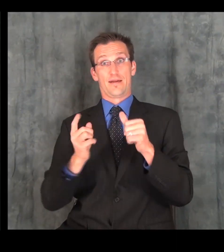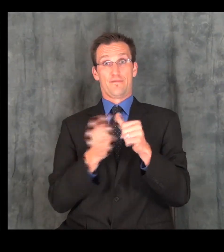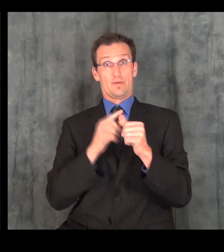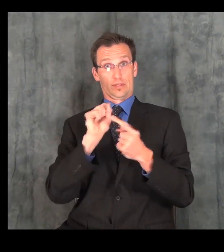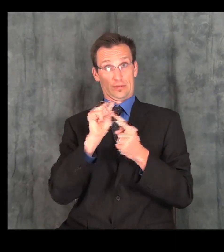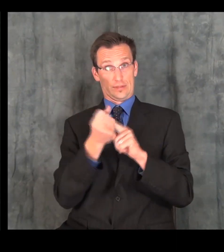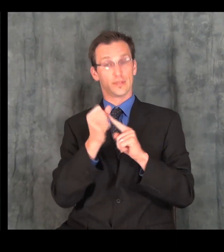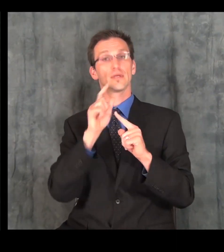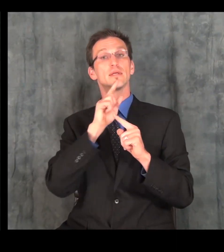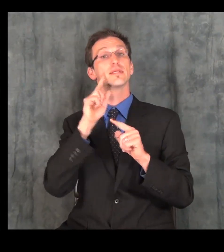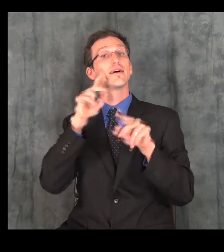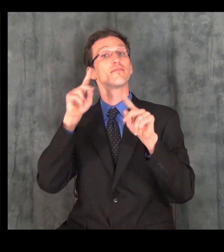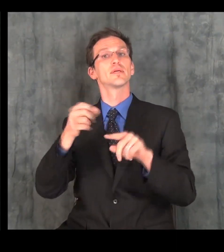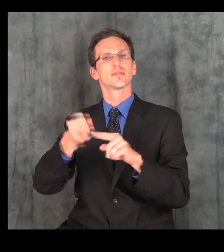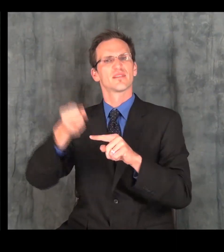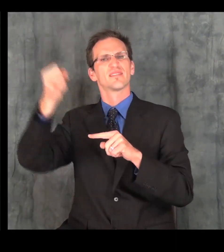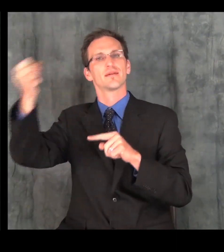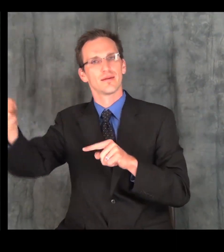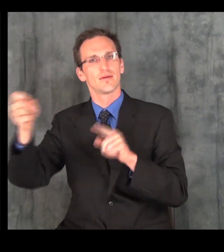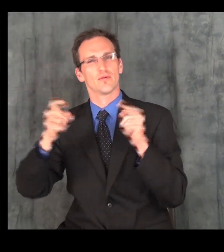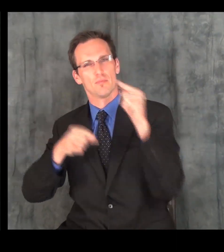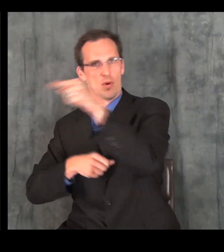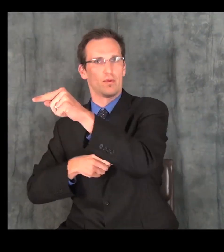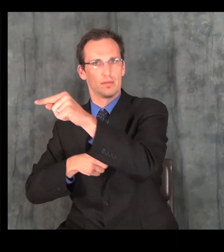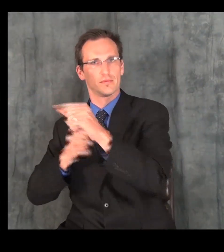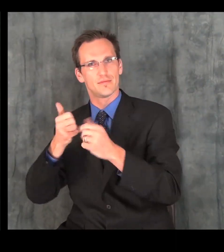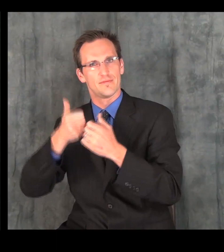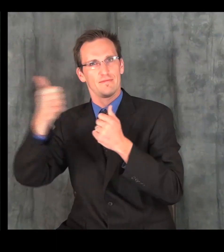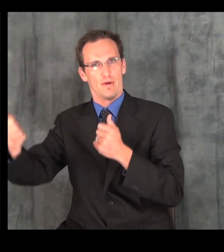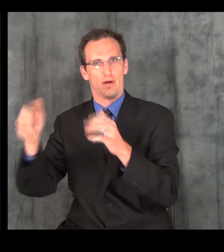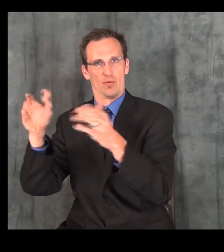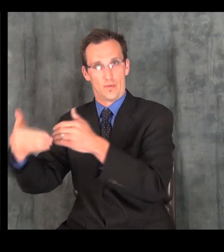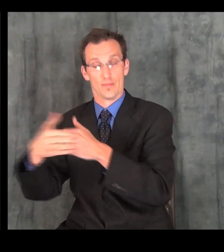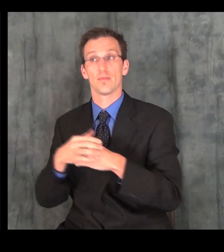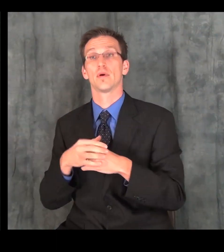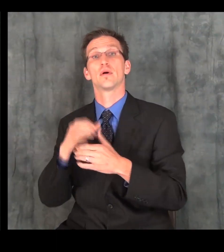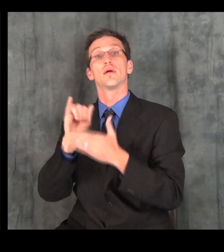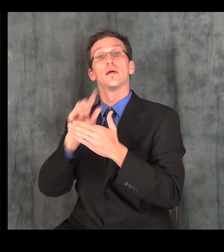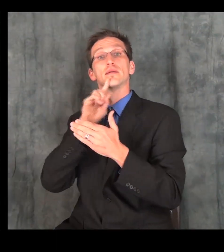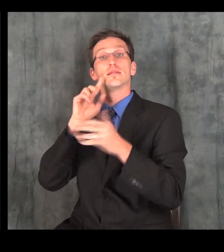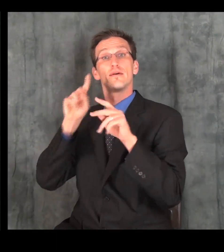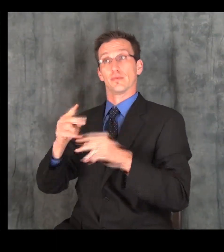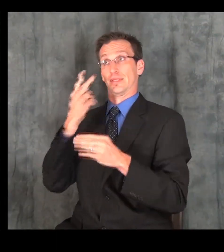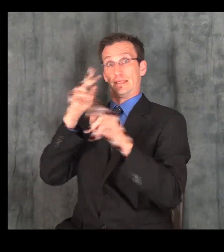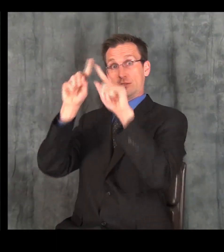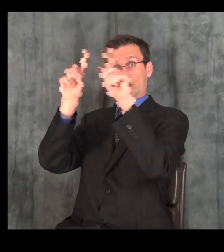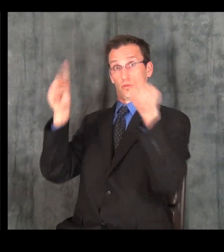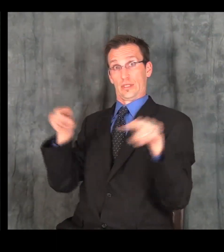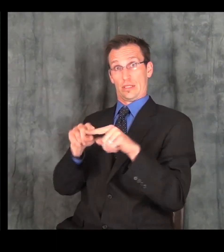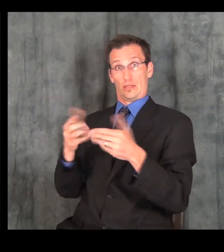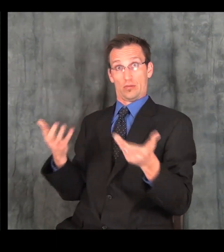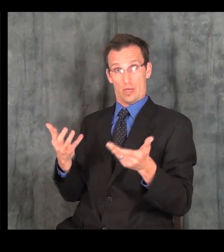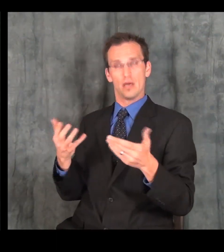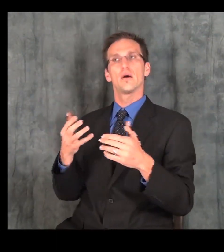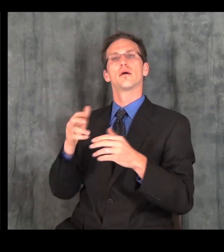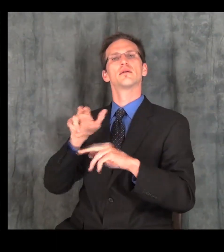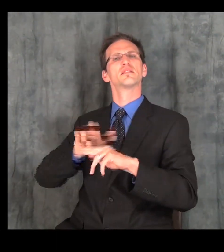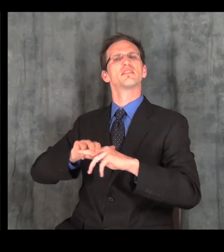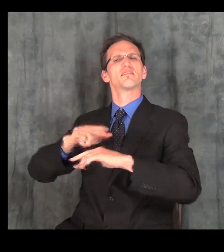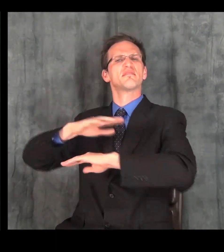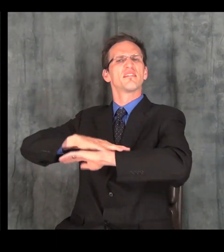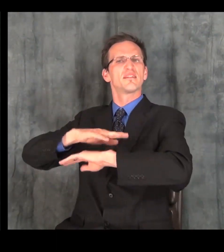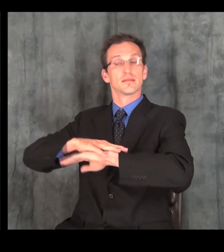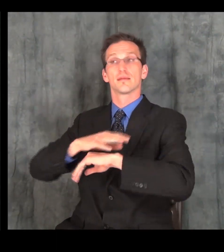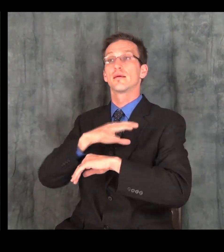suite, and the screen that he was looking at, he was sitting on a desk, and the